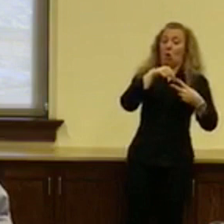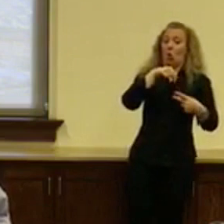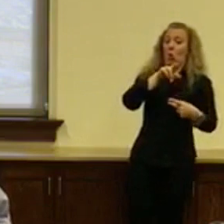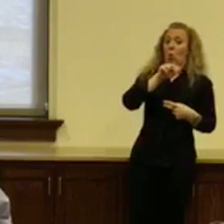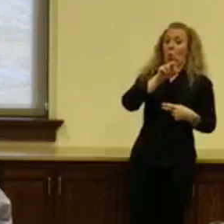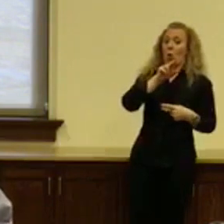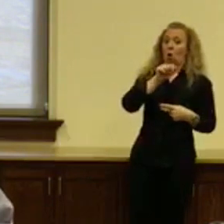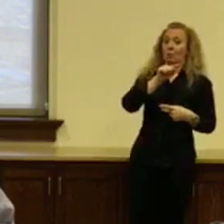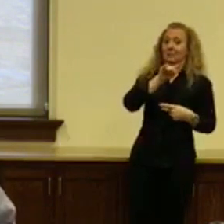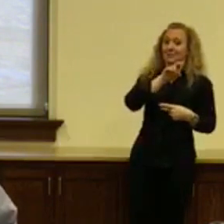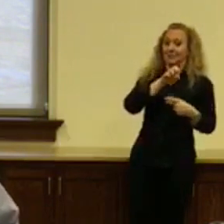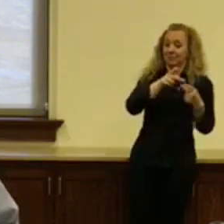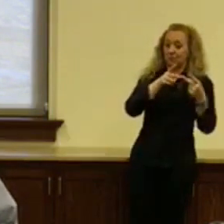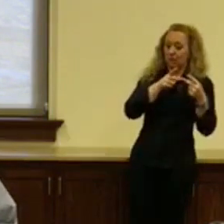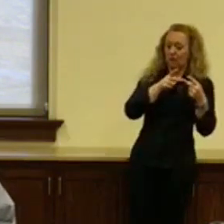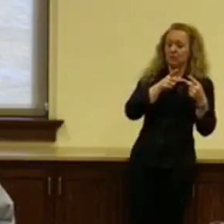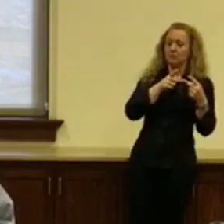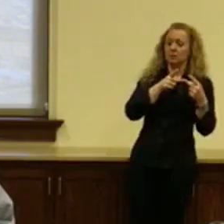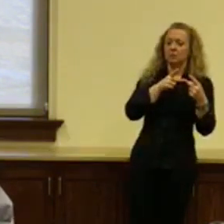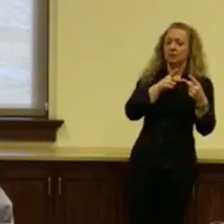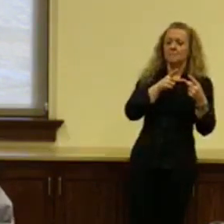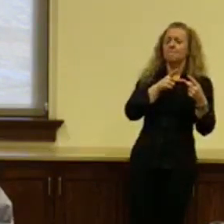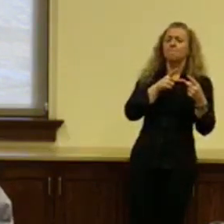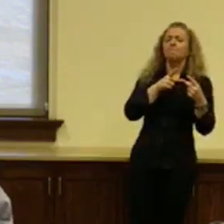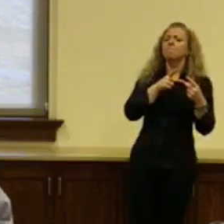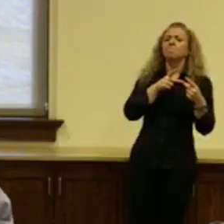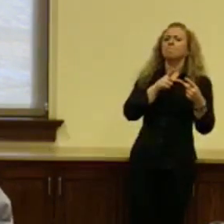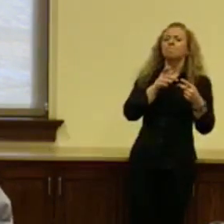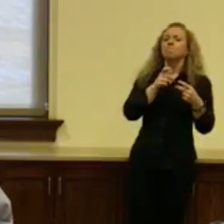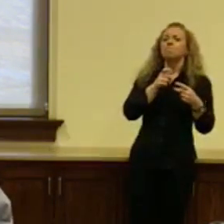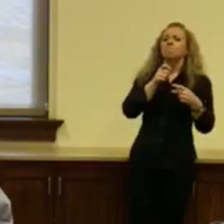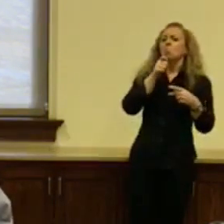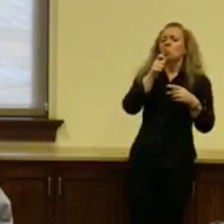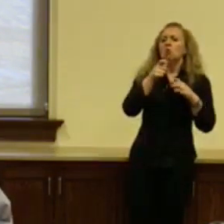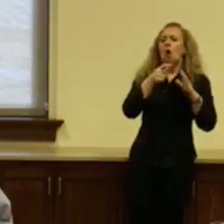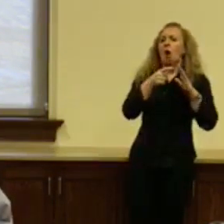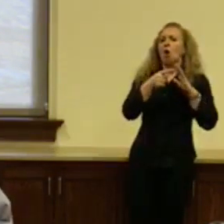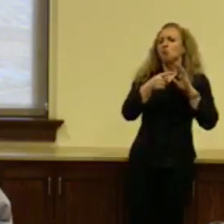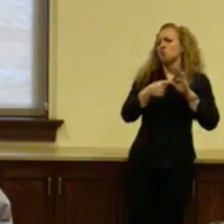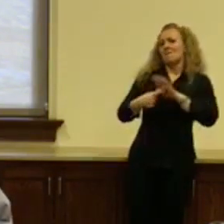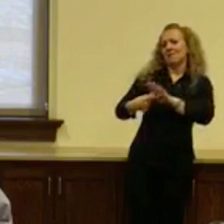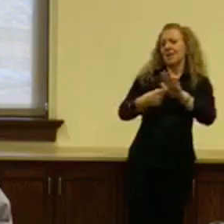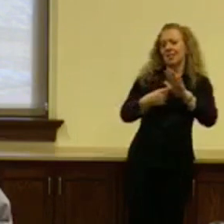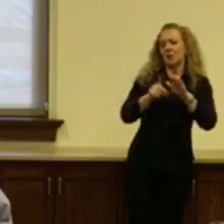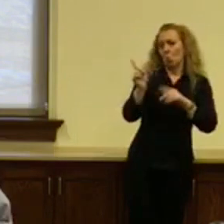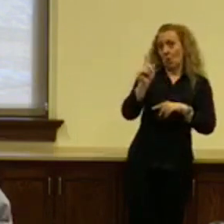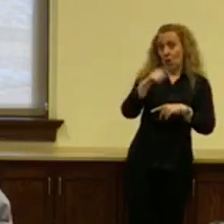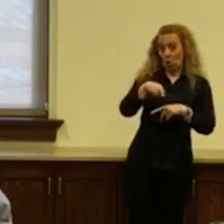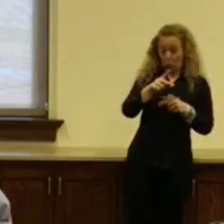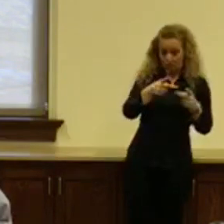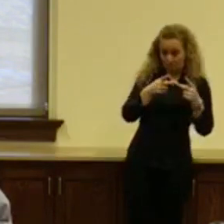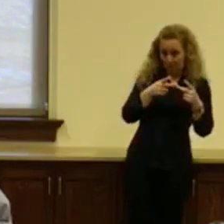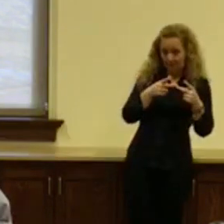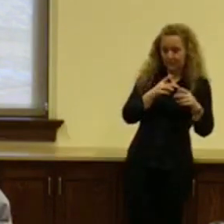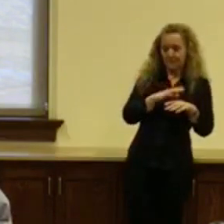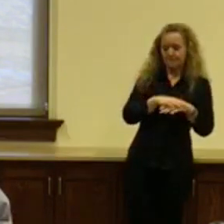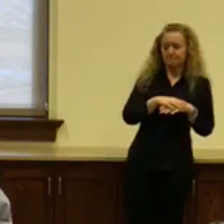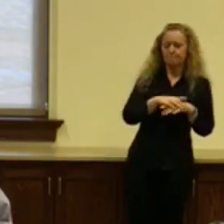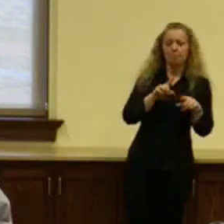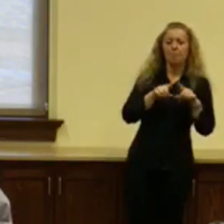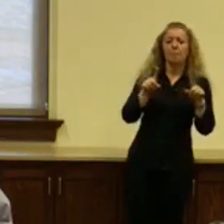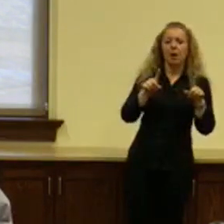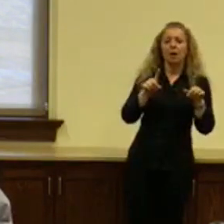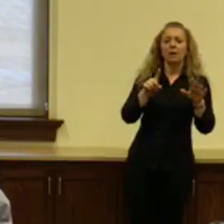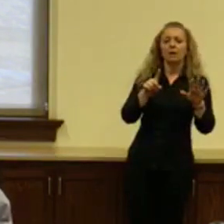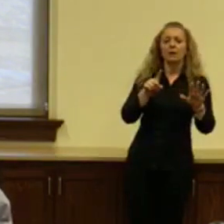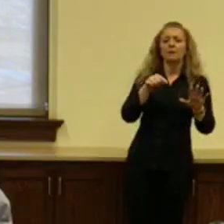on that, but I don't know that they would be revealing where those specific sites would be, but I think it is something that